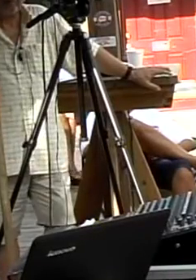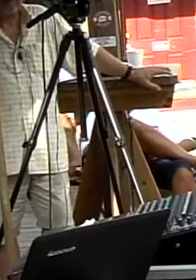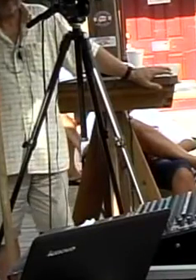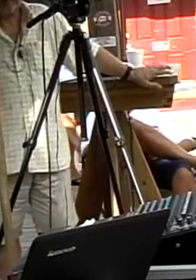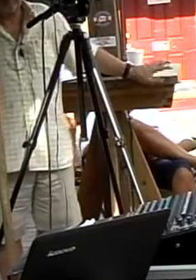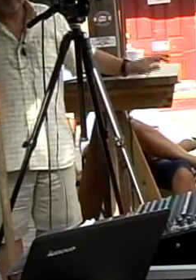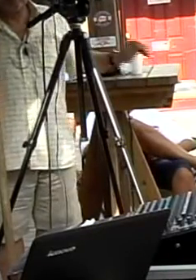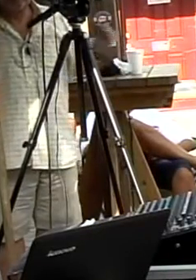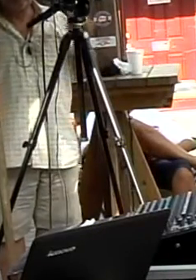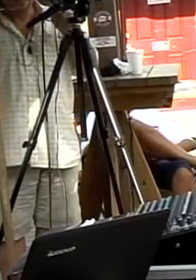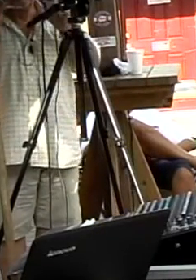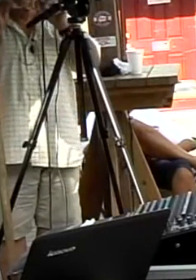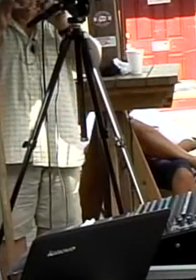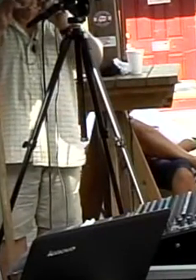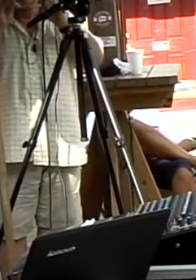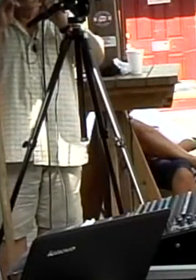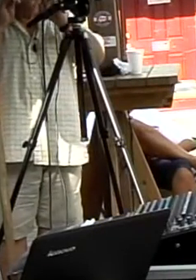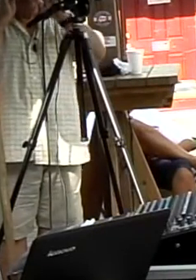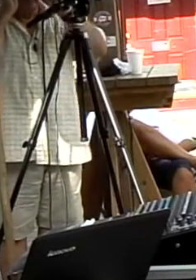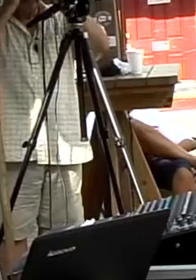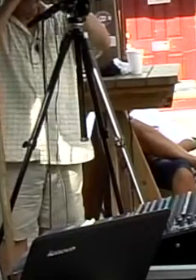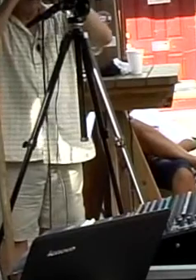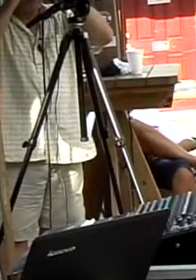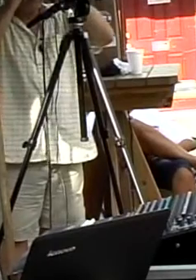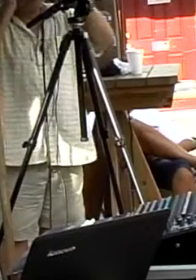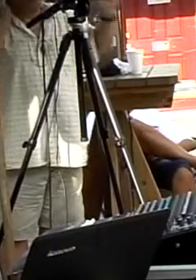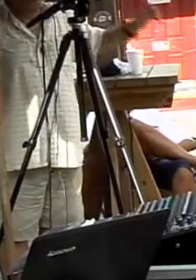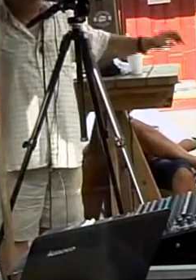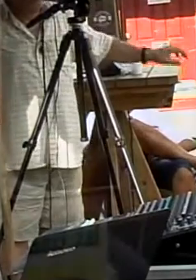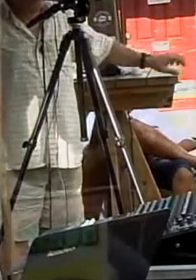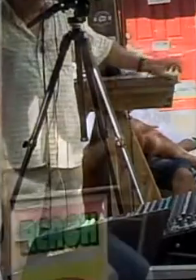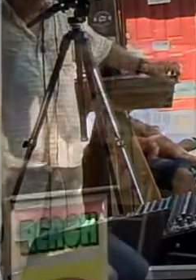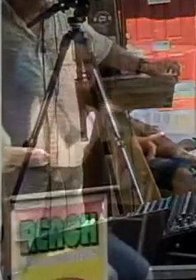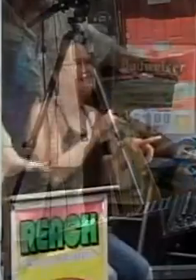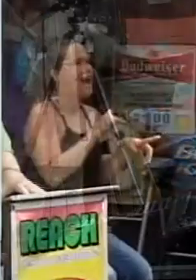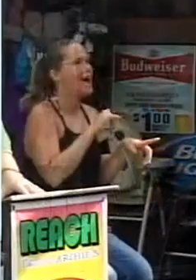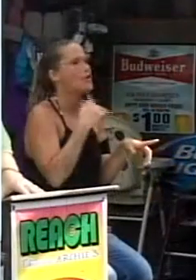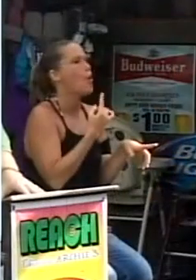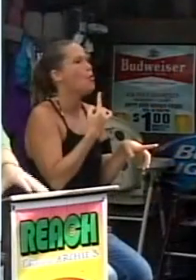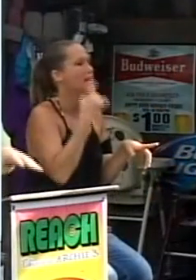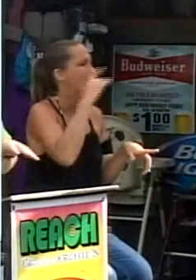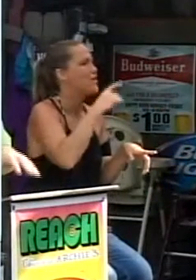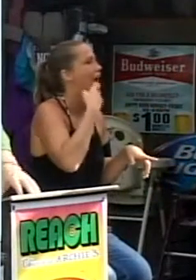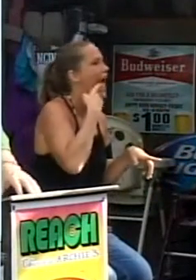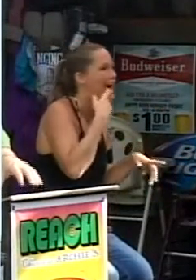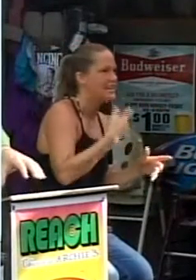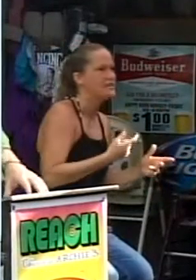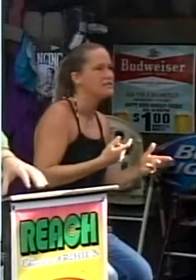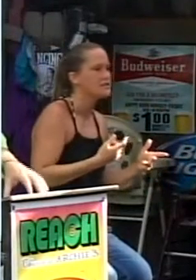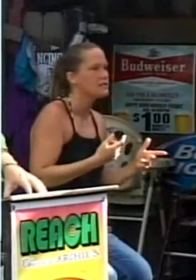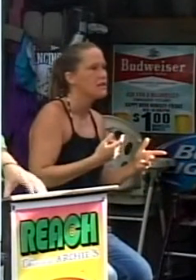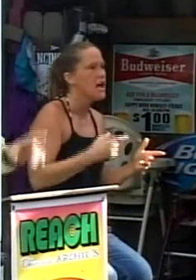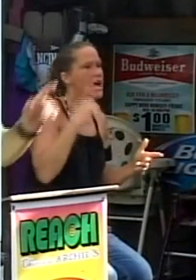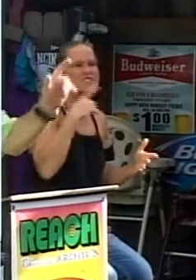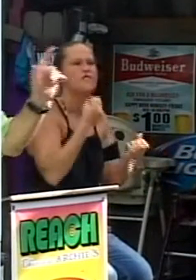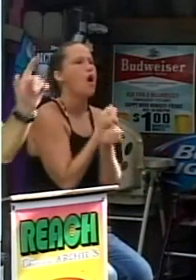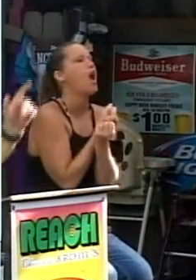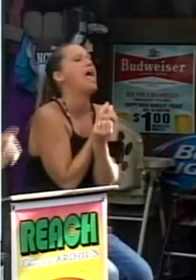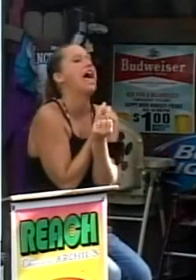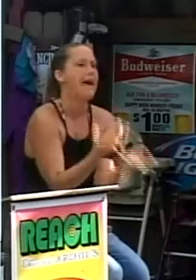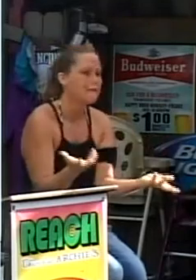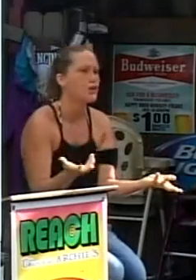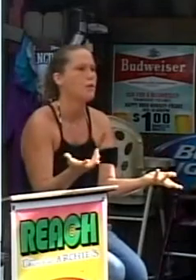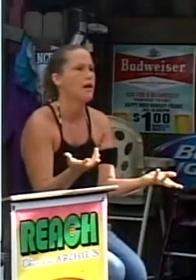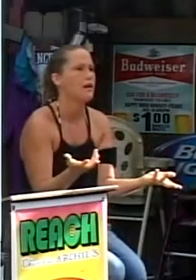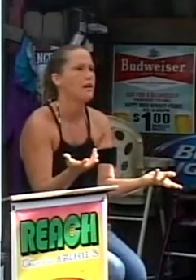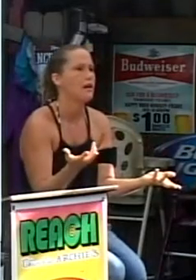rehab kind of setting that it's for those people. But let me tell you, it's for everybody that was born in the flesh, and that was you and